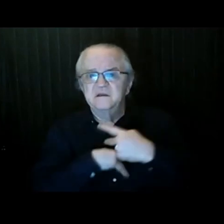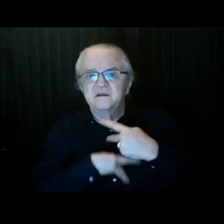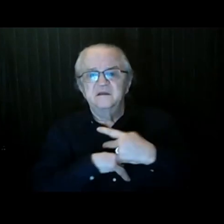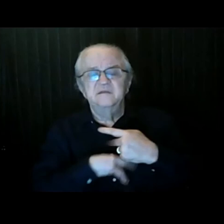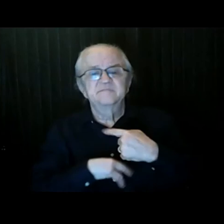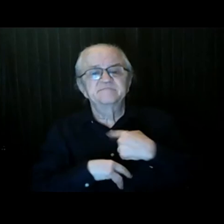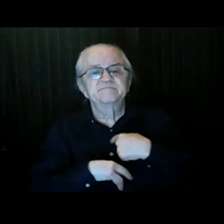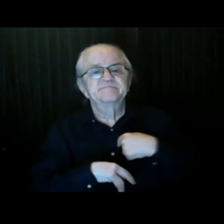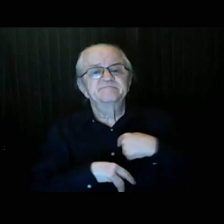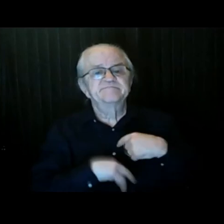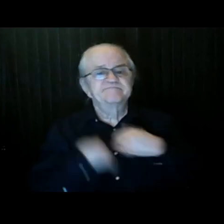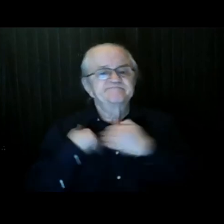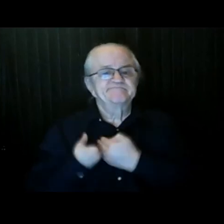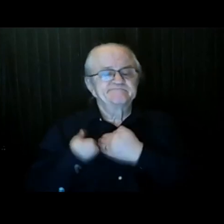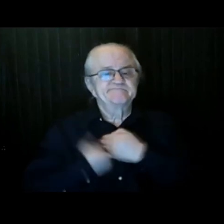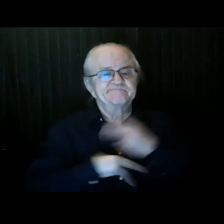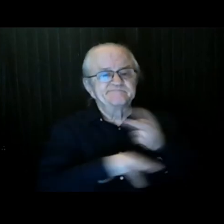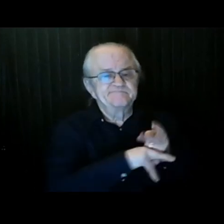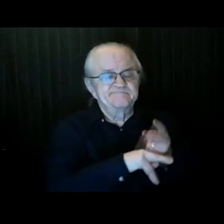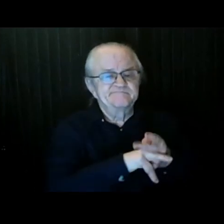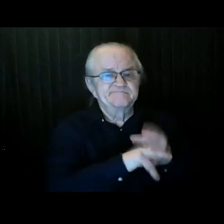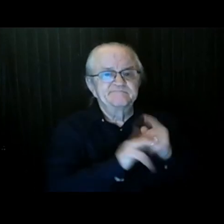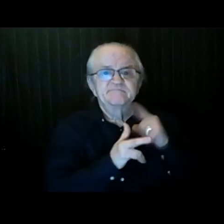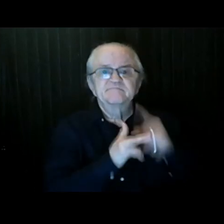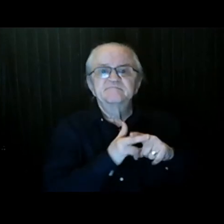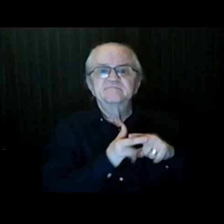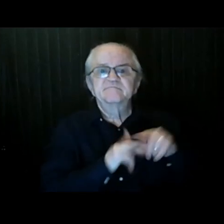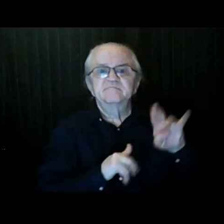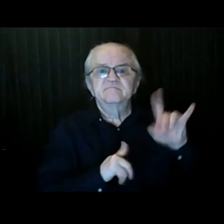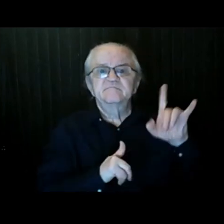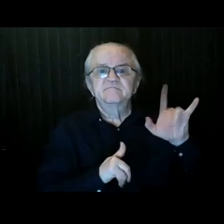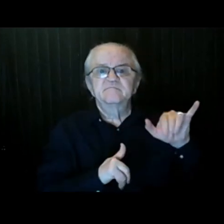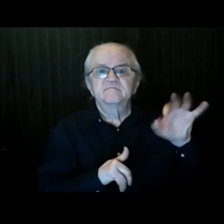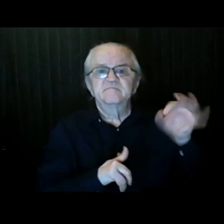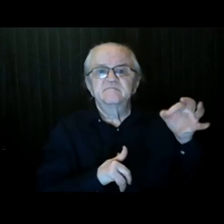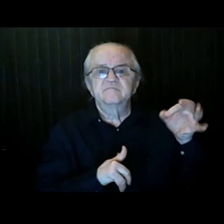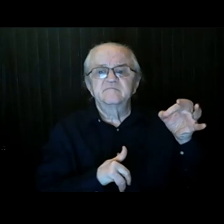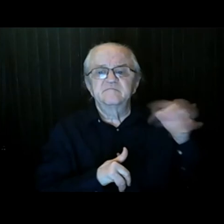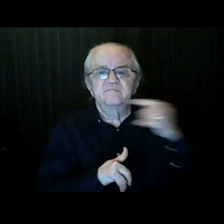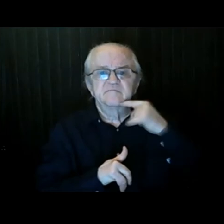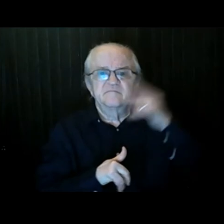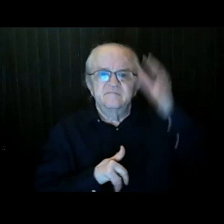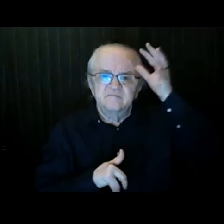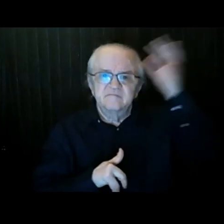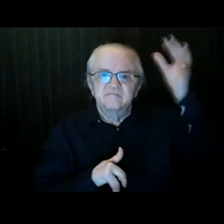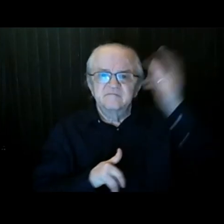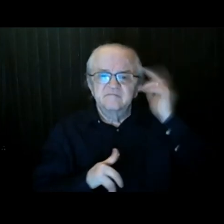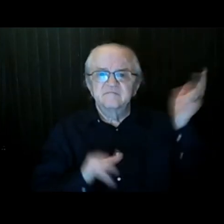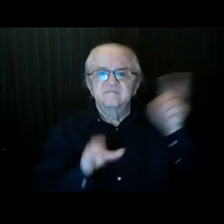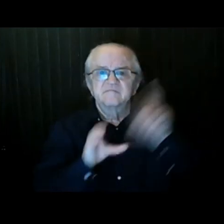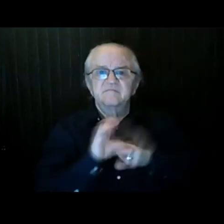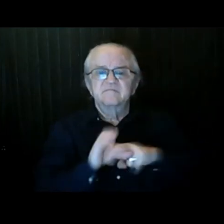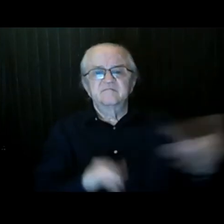And then July 9th came and we got a call that said Pepe was getting on a plane to come to Houston.